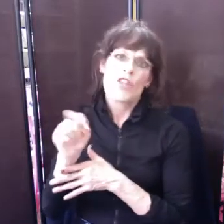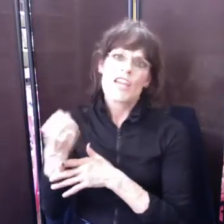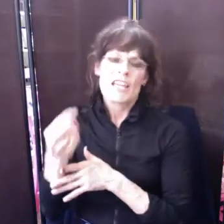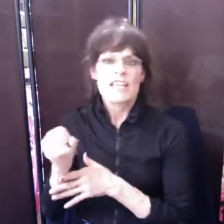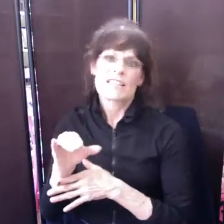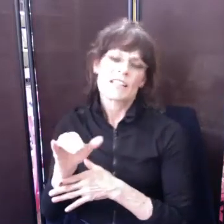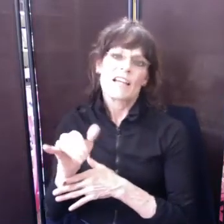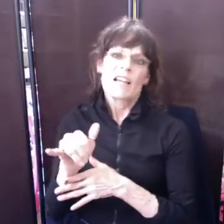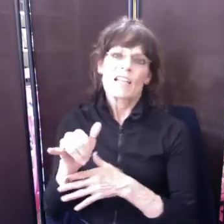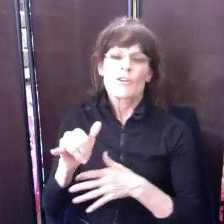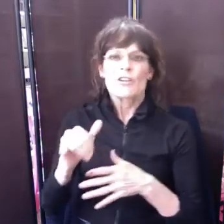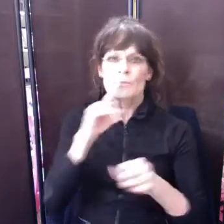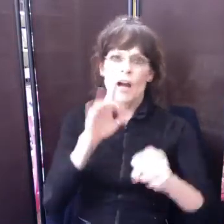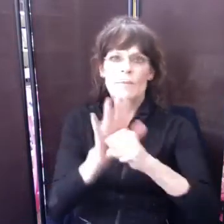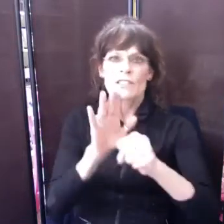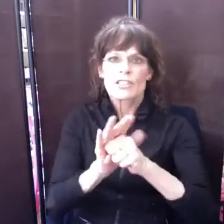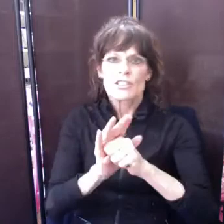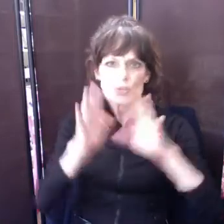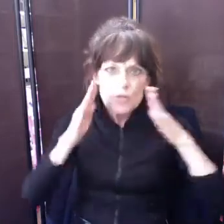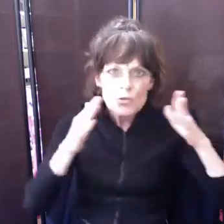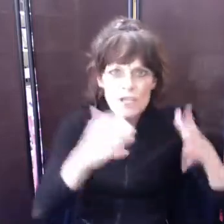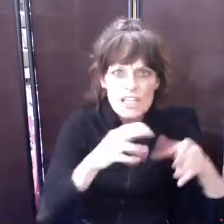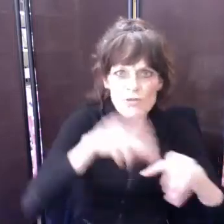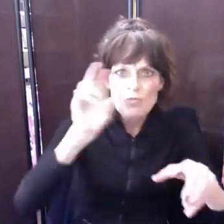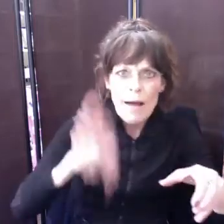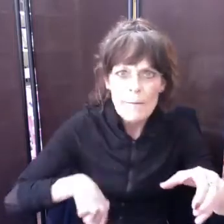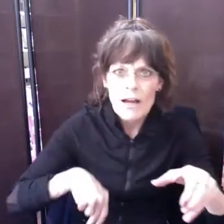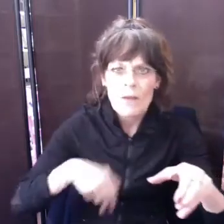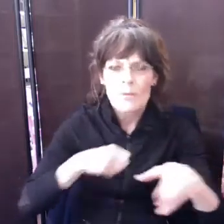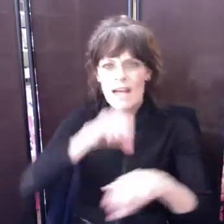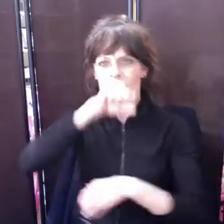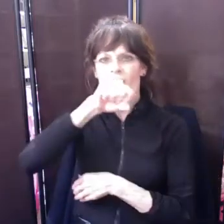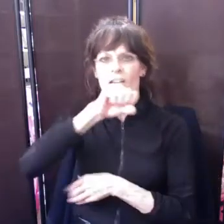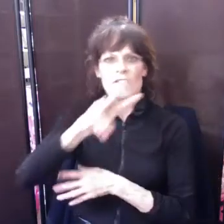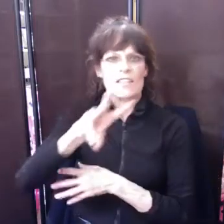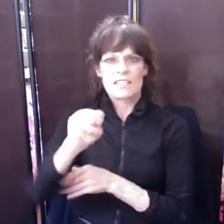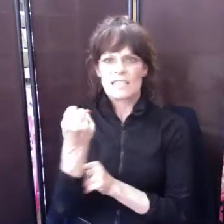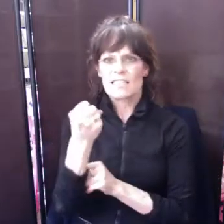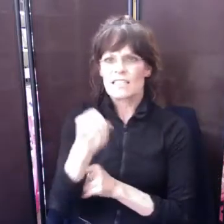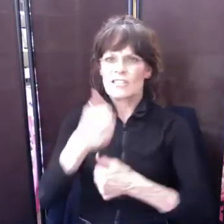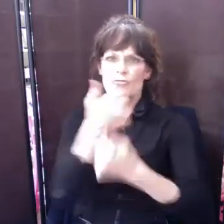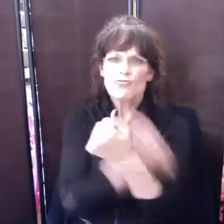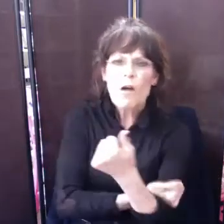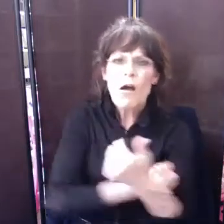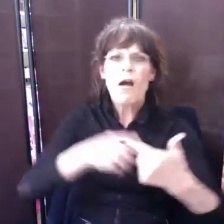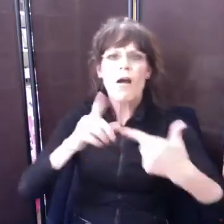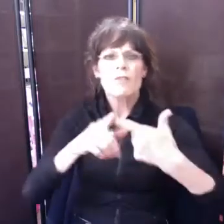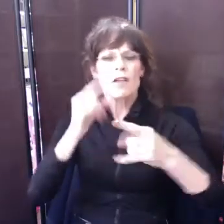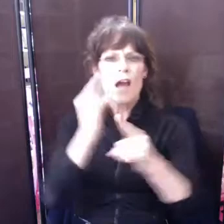did. I loved everything about the 60s. I loved the drugs, I loved the alcohol, I loved the